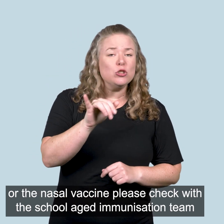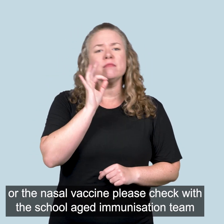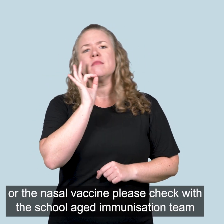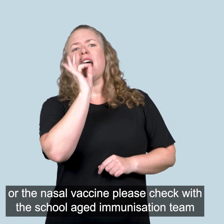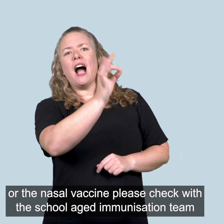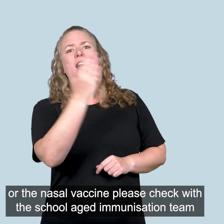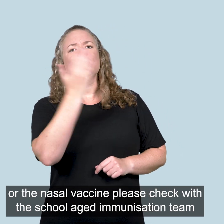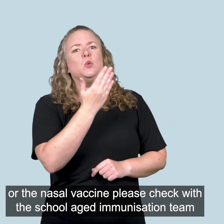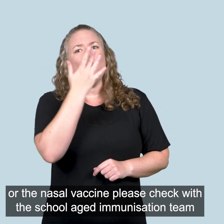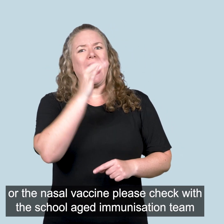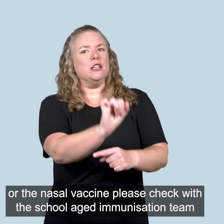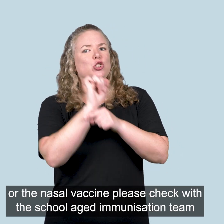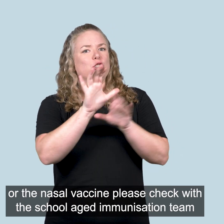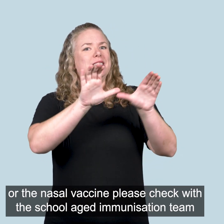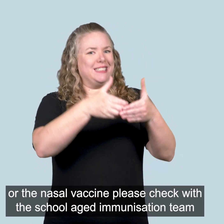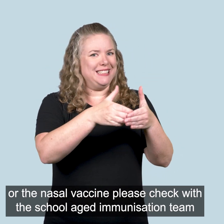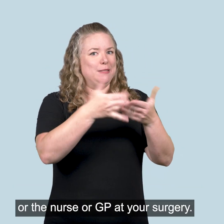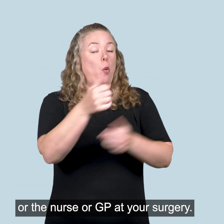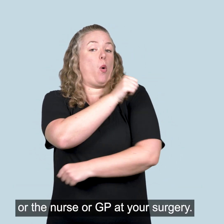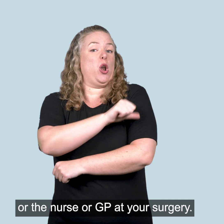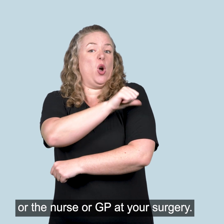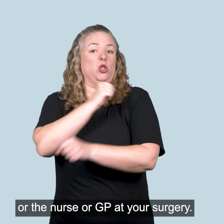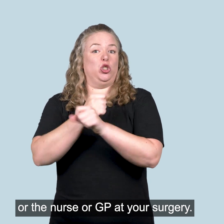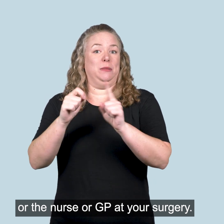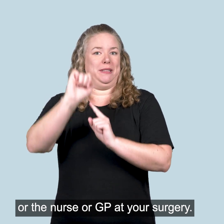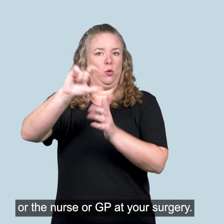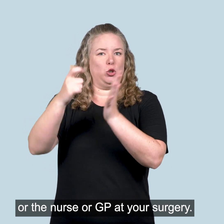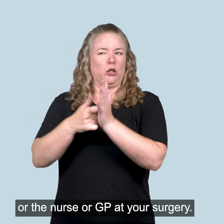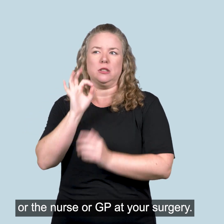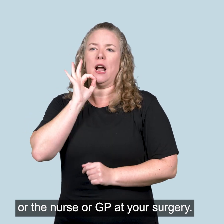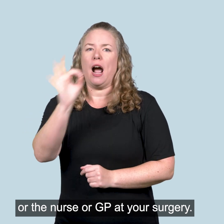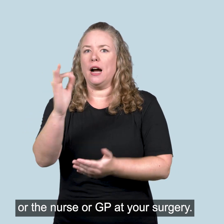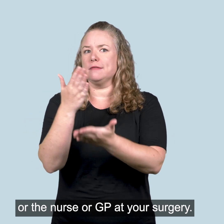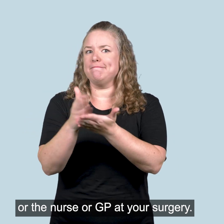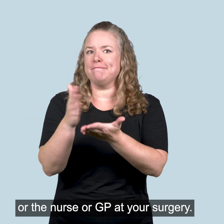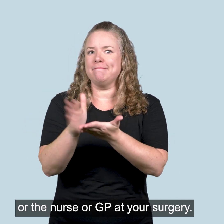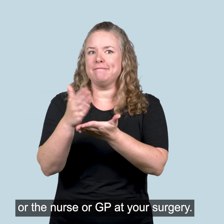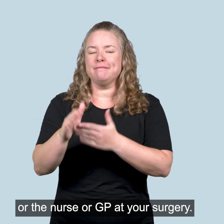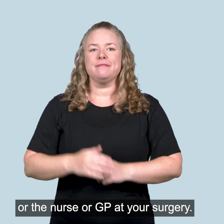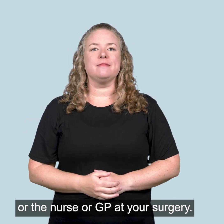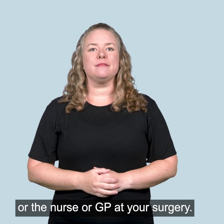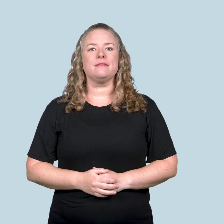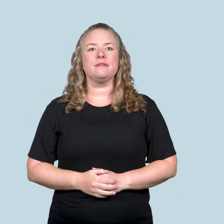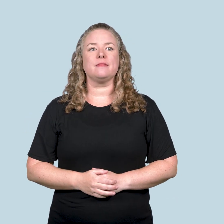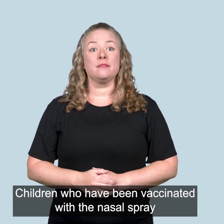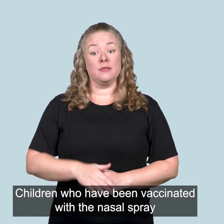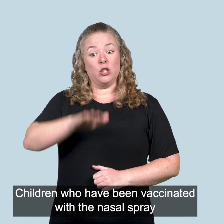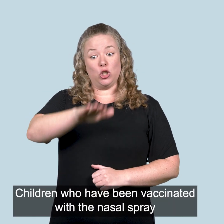or the nasal vaccine, please check with the school-aged immunisation team or the nurse or GP at your surgery. Children who